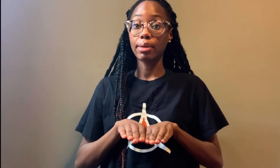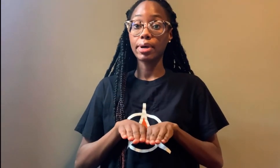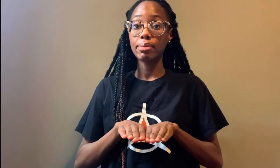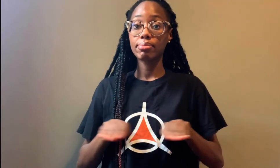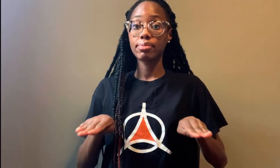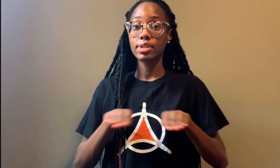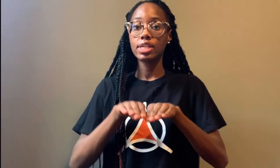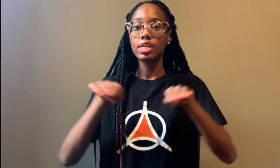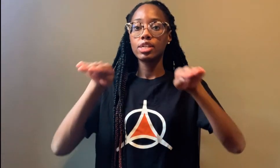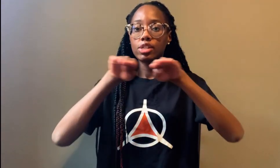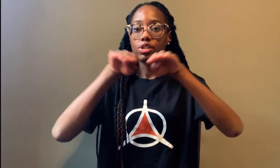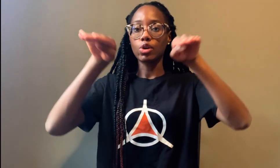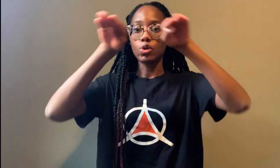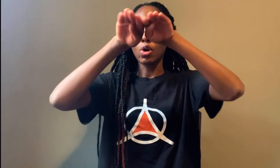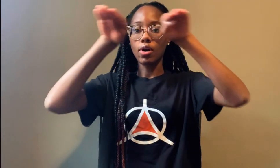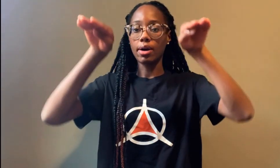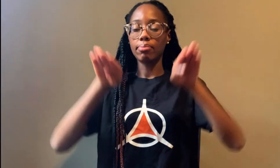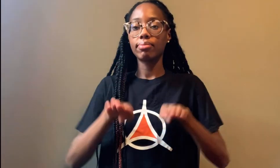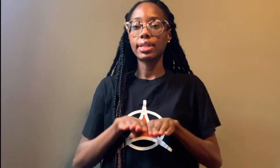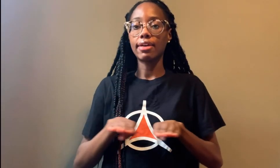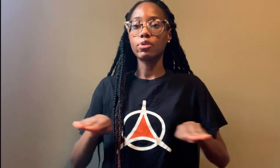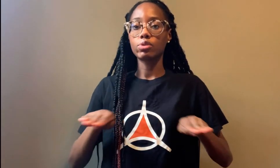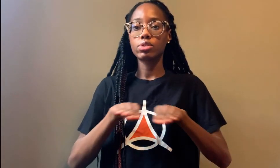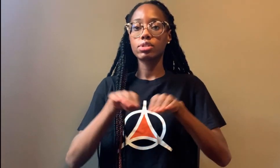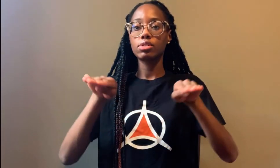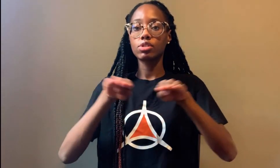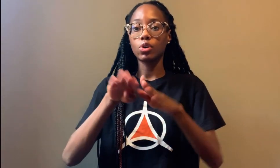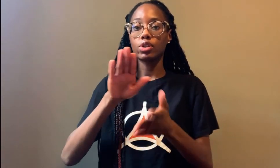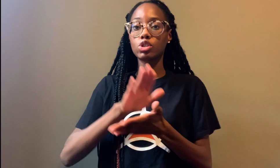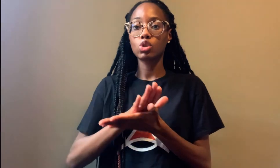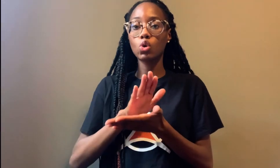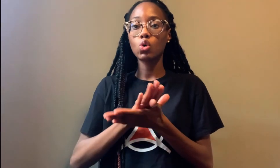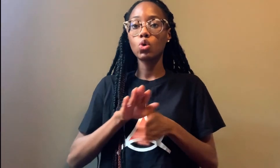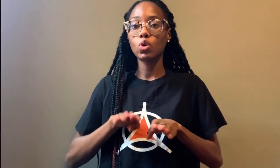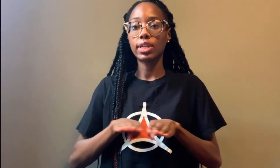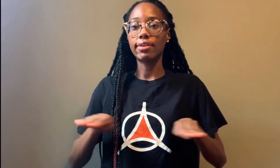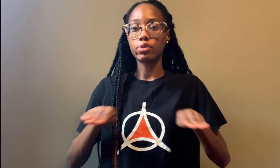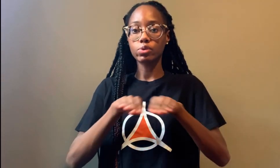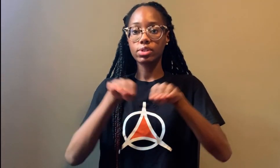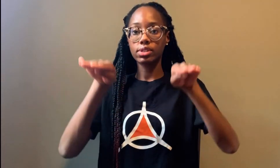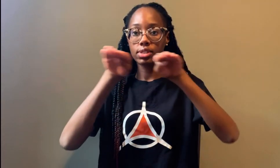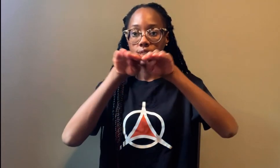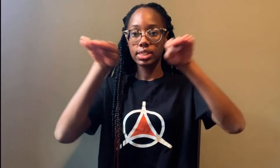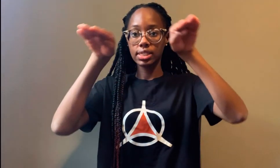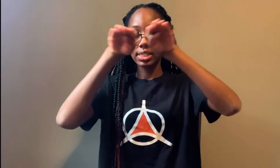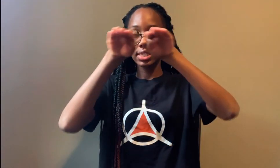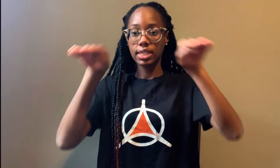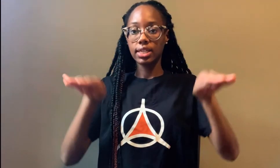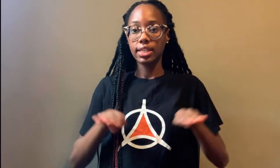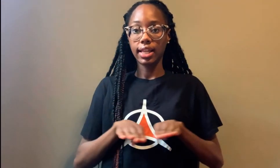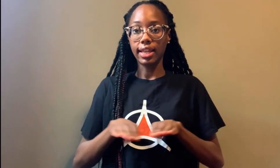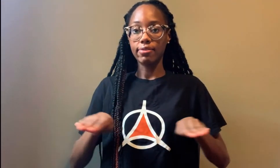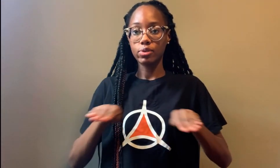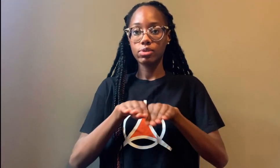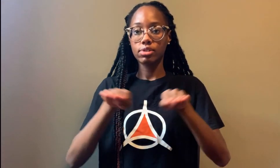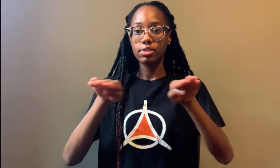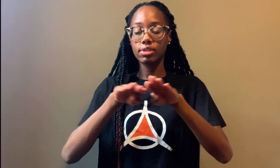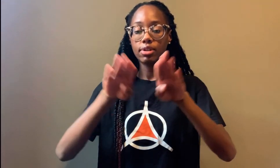up. So you go up. Levels. So it's school levels. Levels.